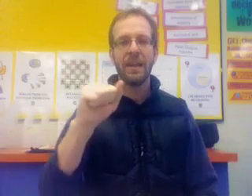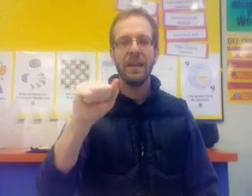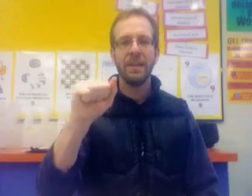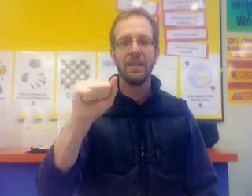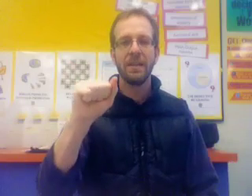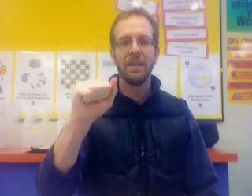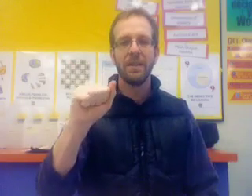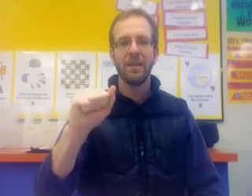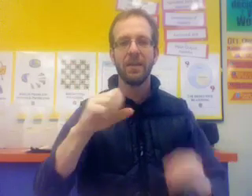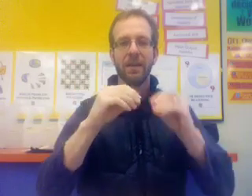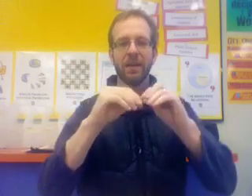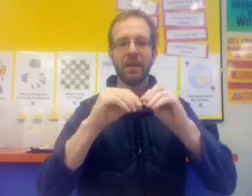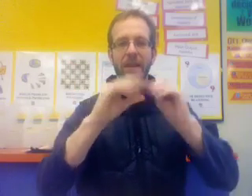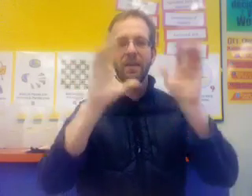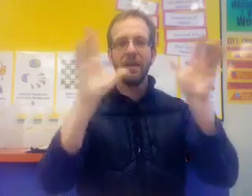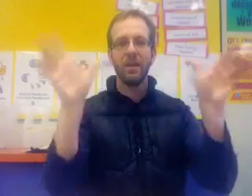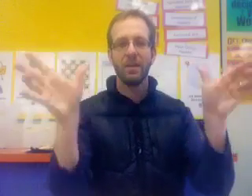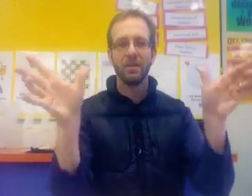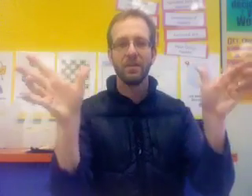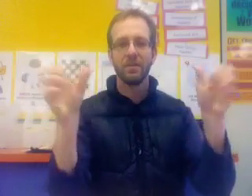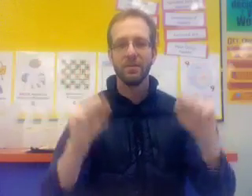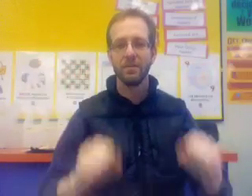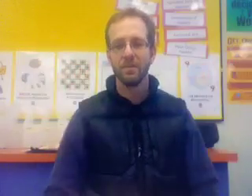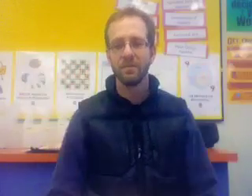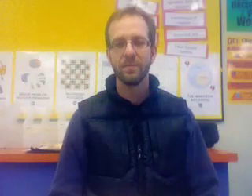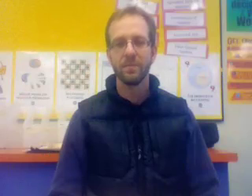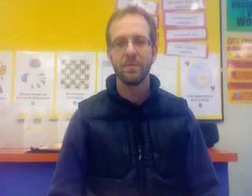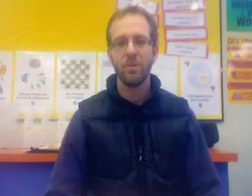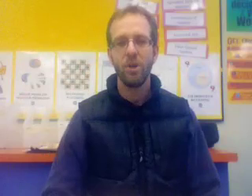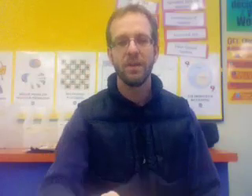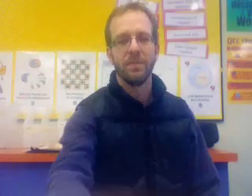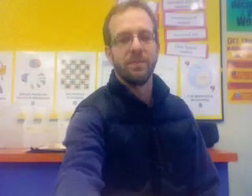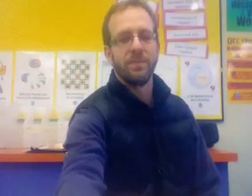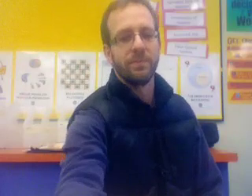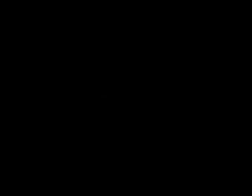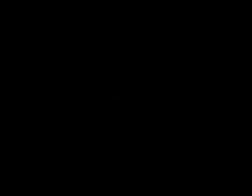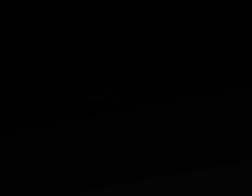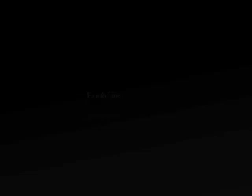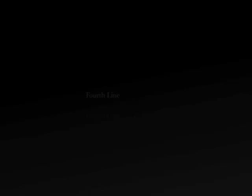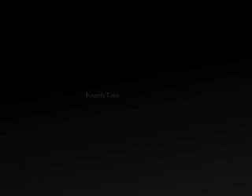any clearer. Good.